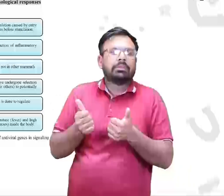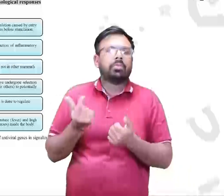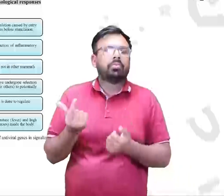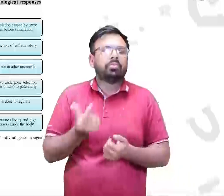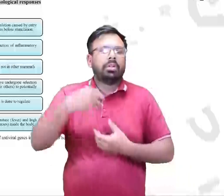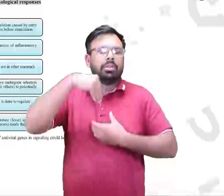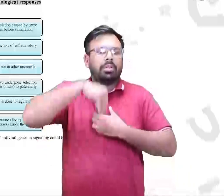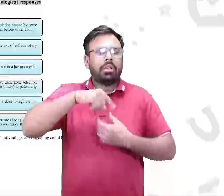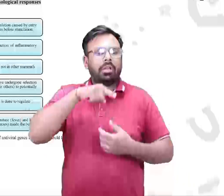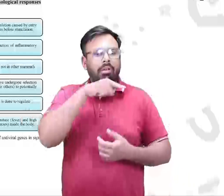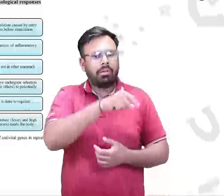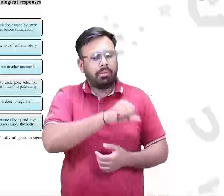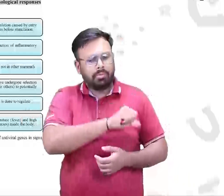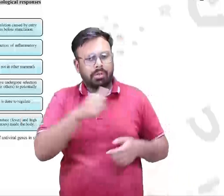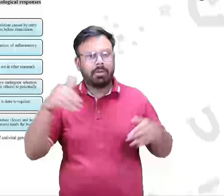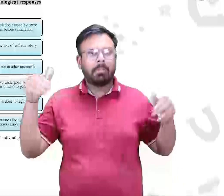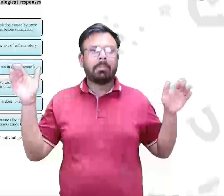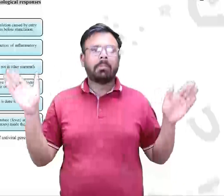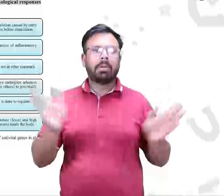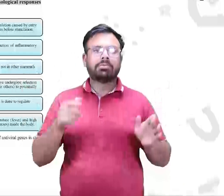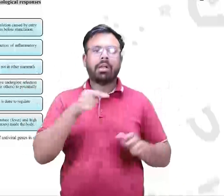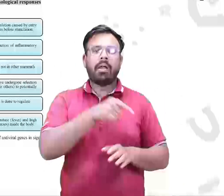host.